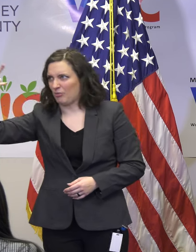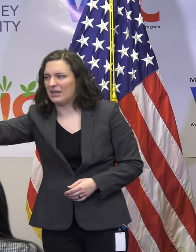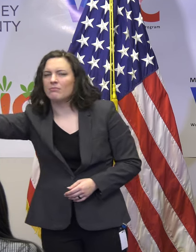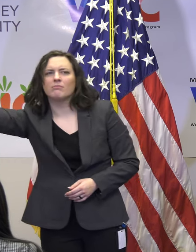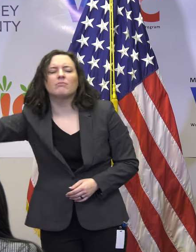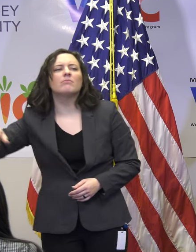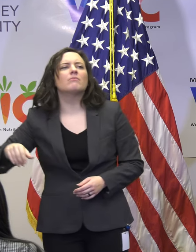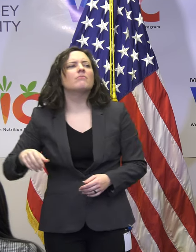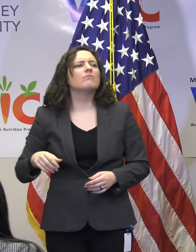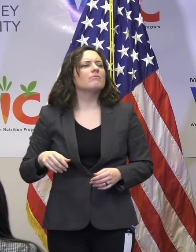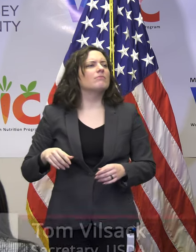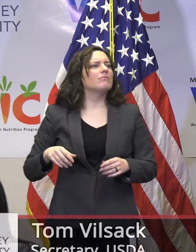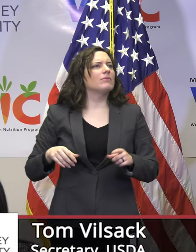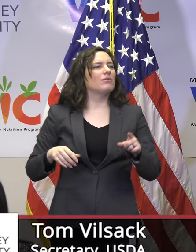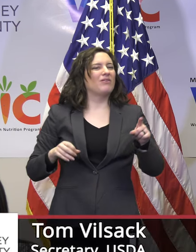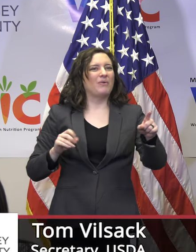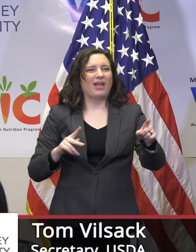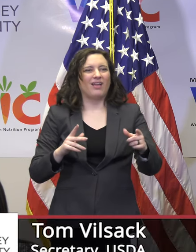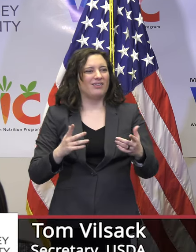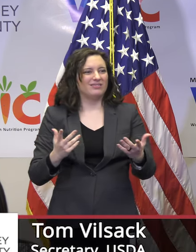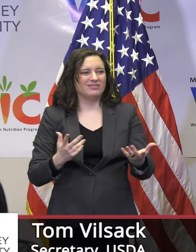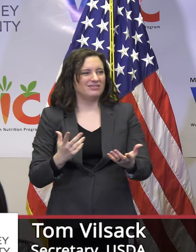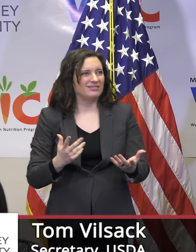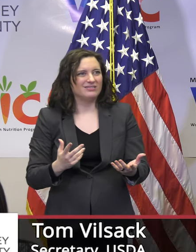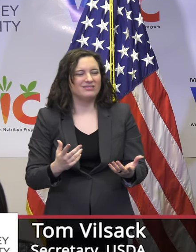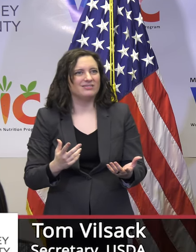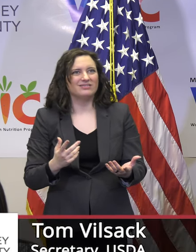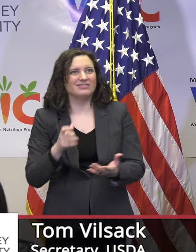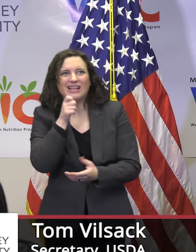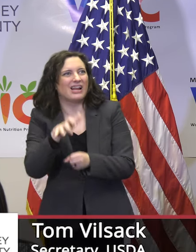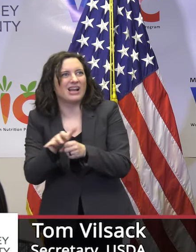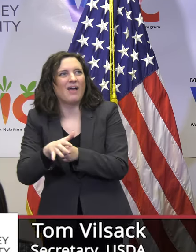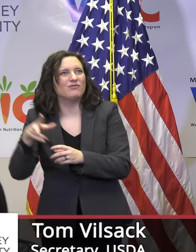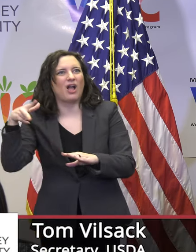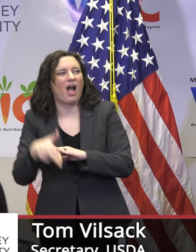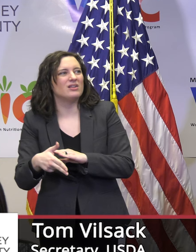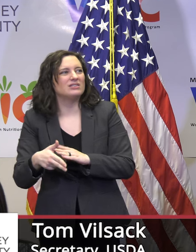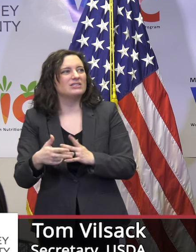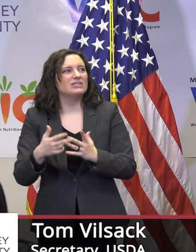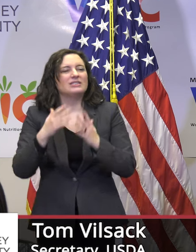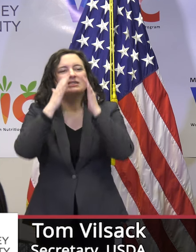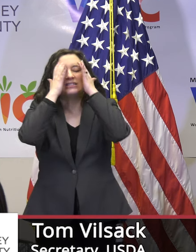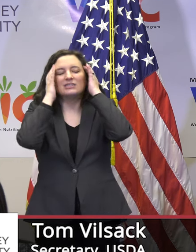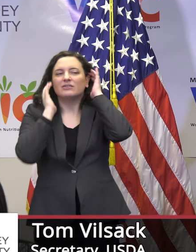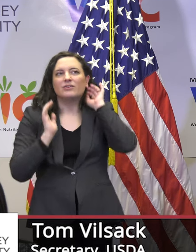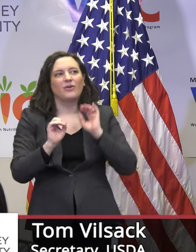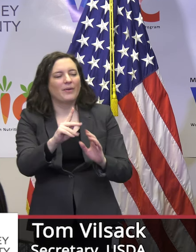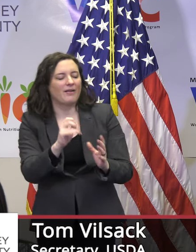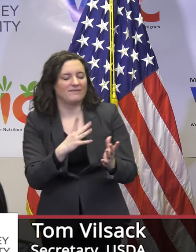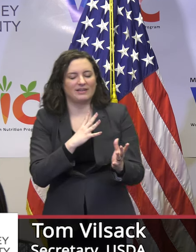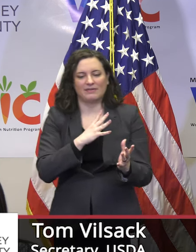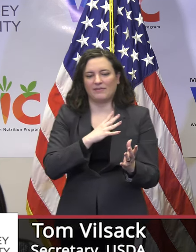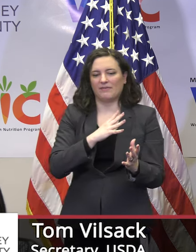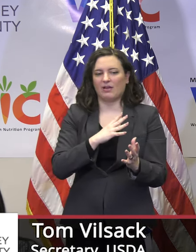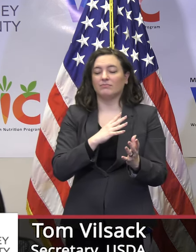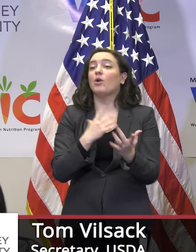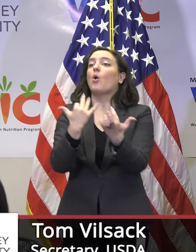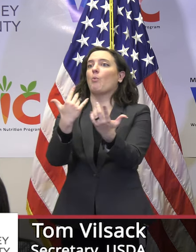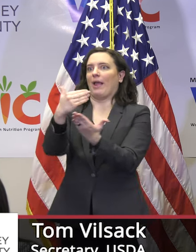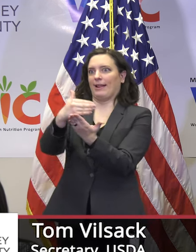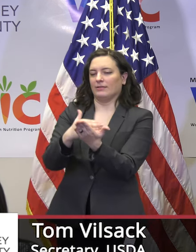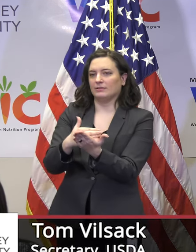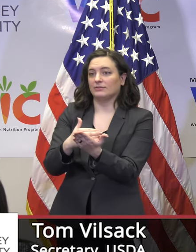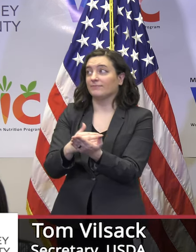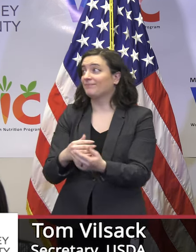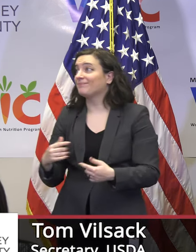with even that isn't enough. And so you basically say, we're going to have to create a waiting list so somebody who joins the program, wants